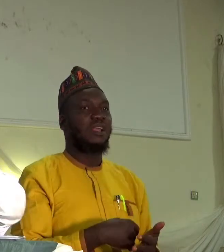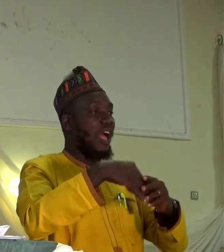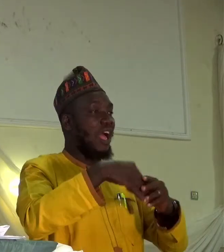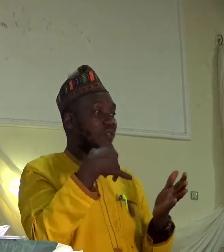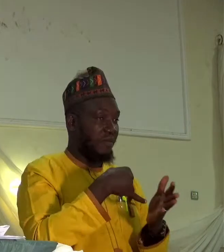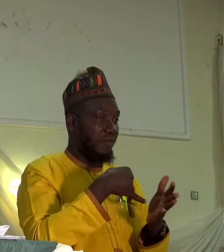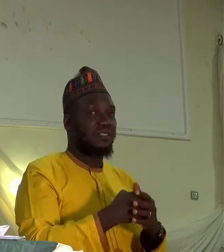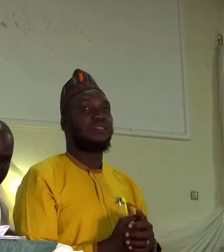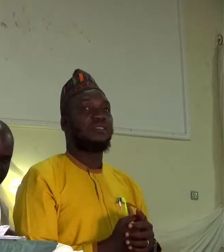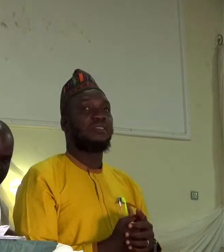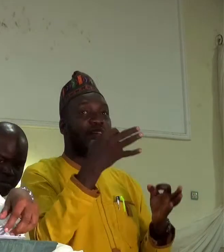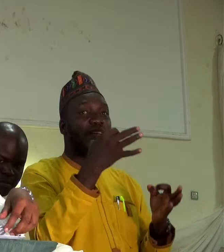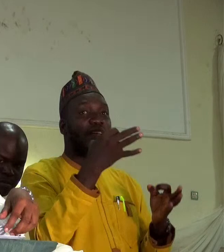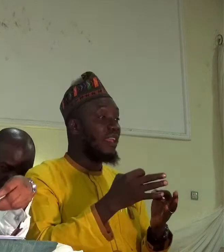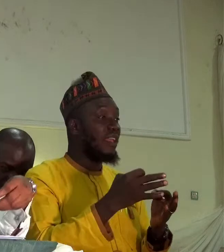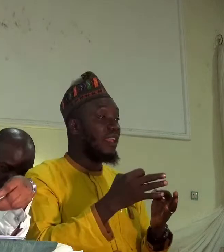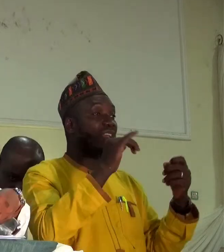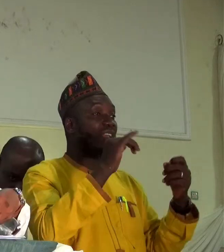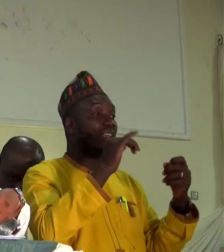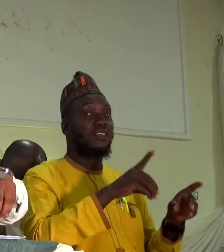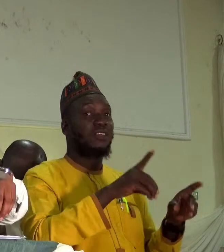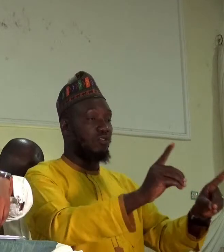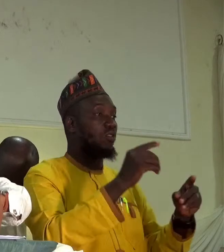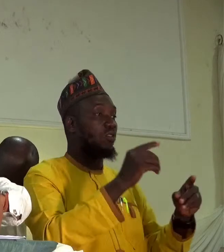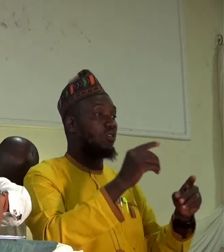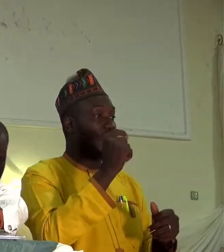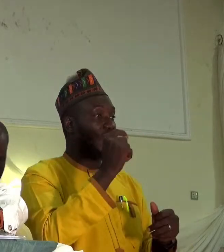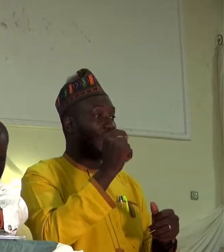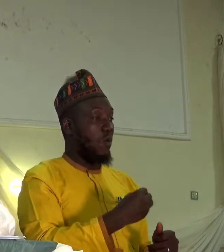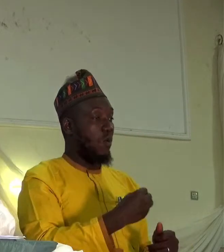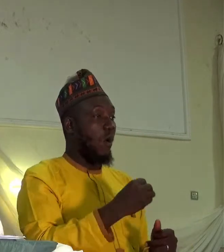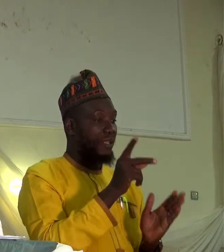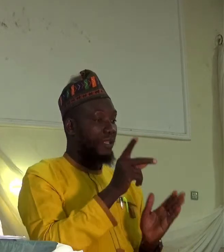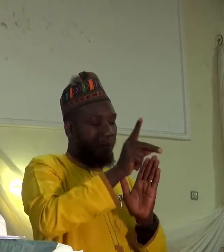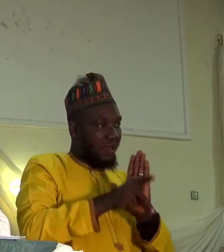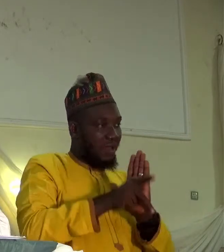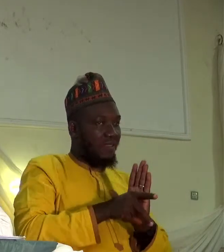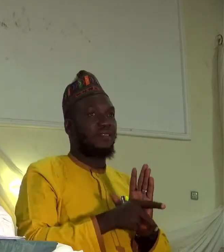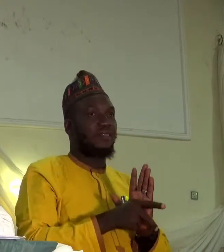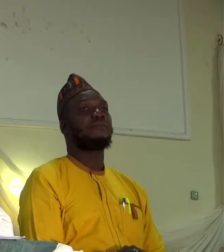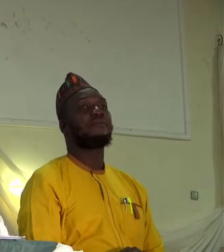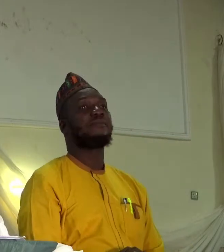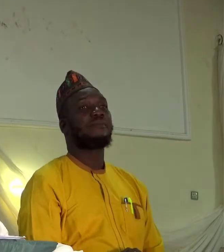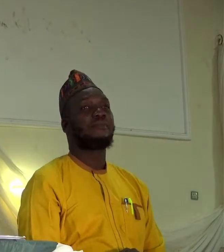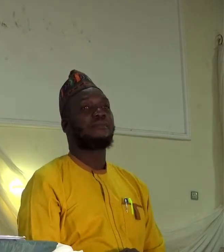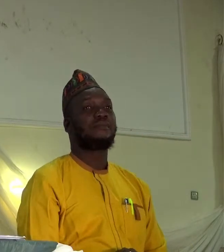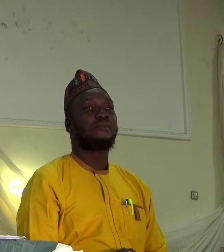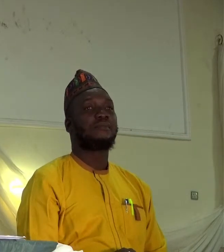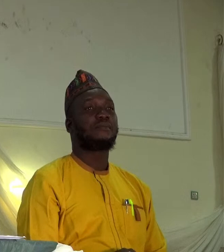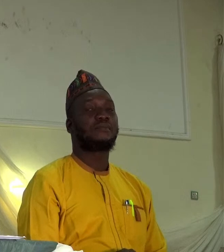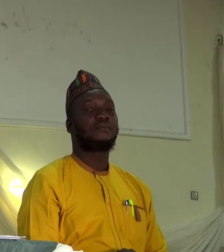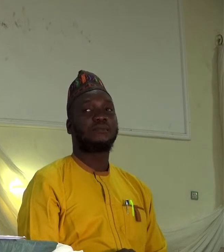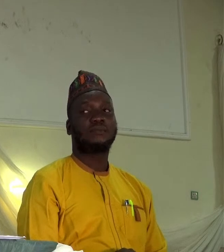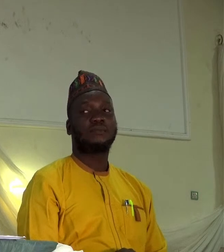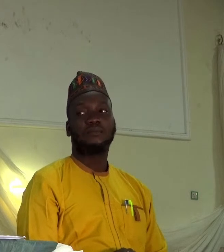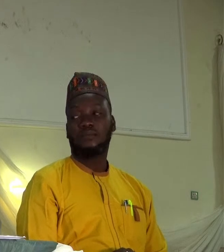these successes are due to the wise policies, to the wise policies